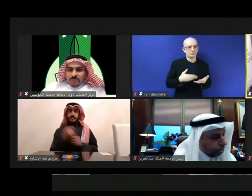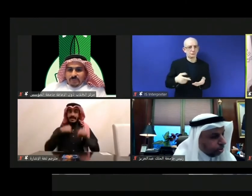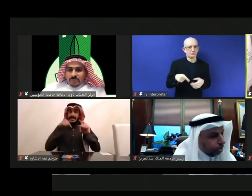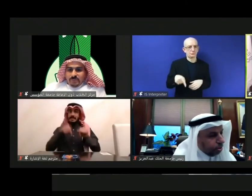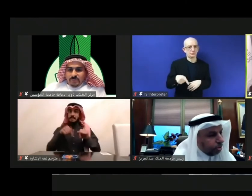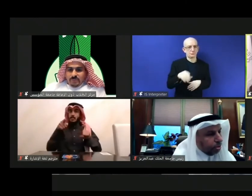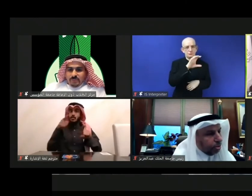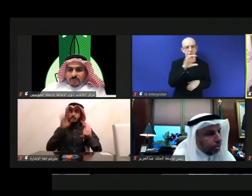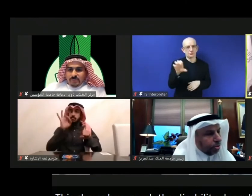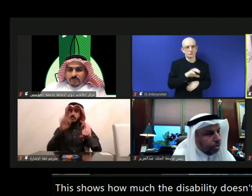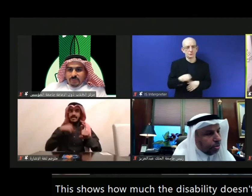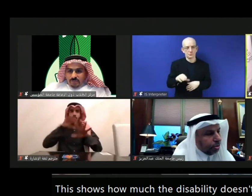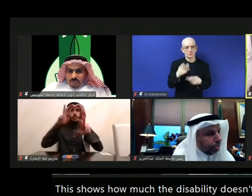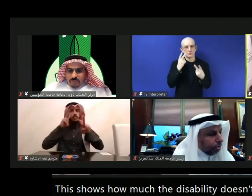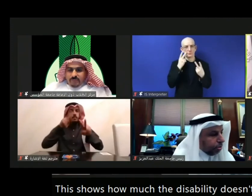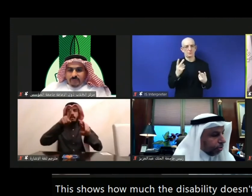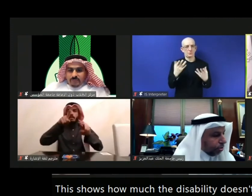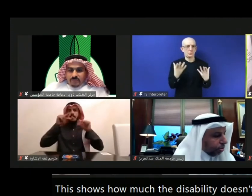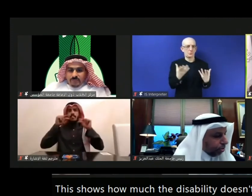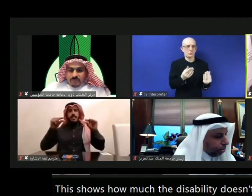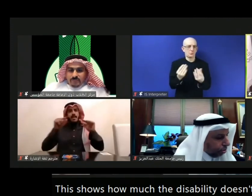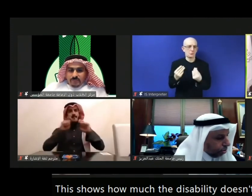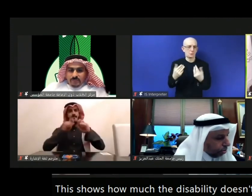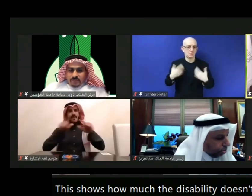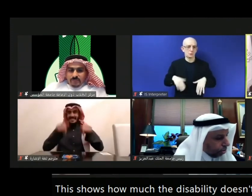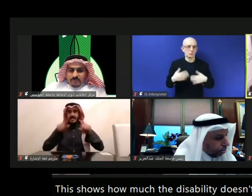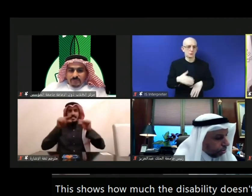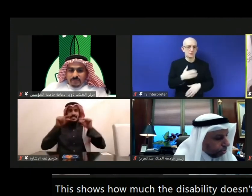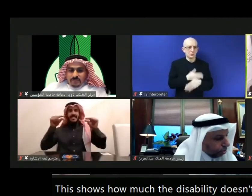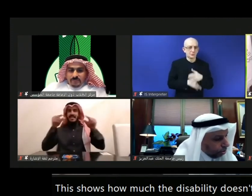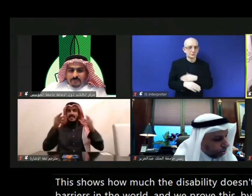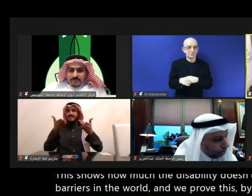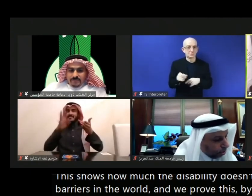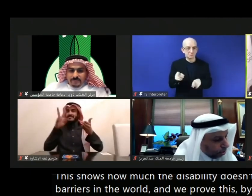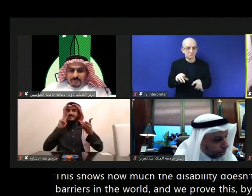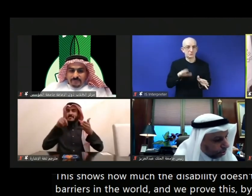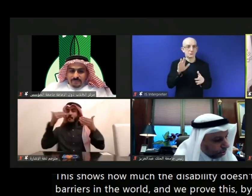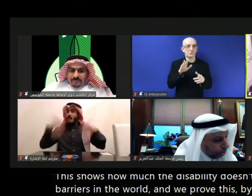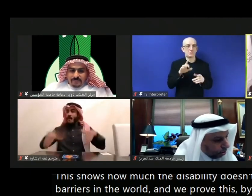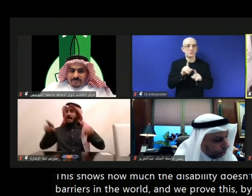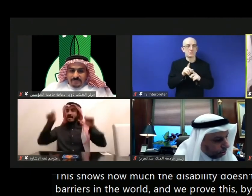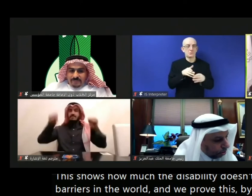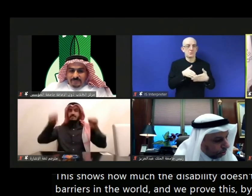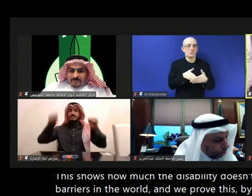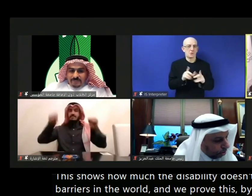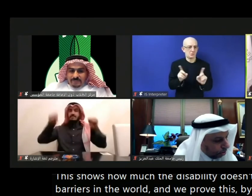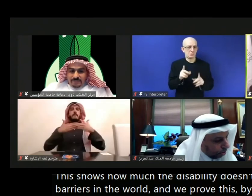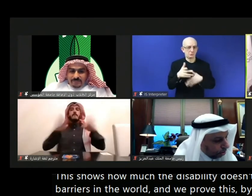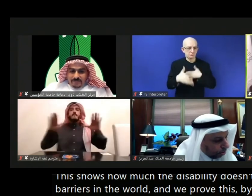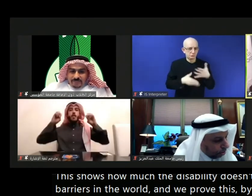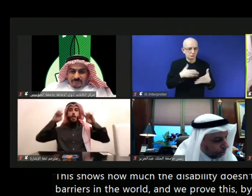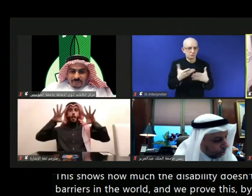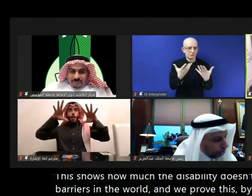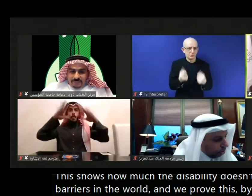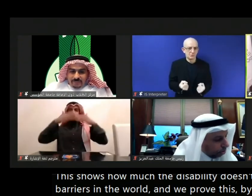need any barriers in the world. And we prove this by being all of us together this night. Thank you, and it's